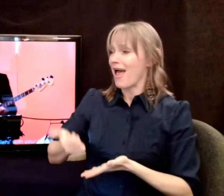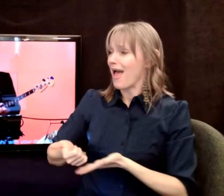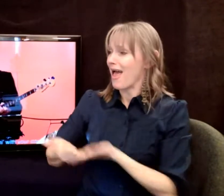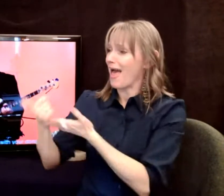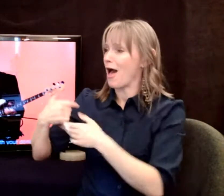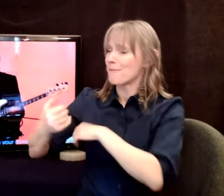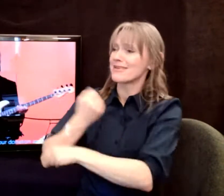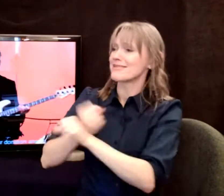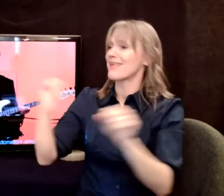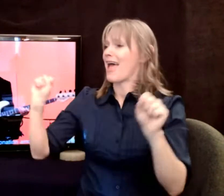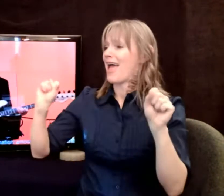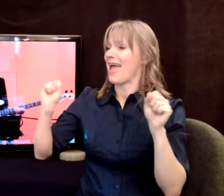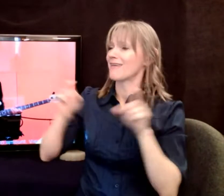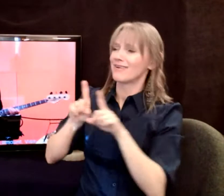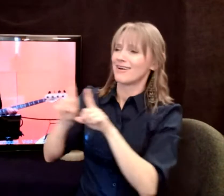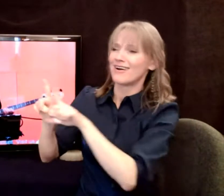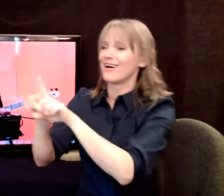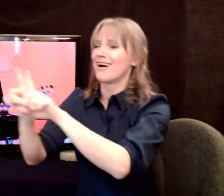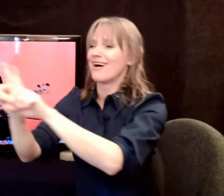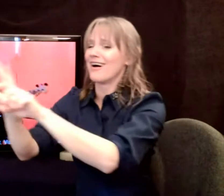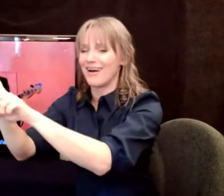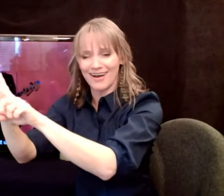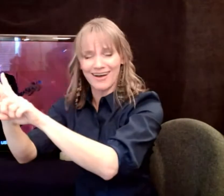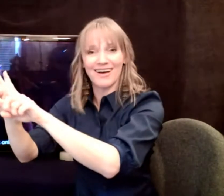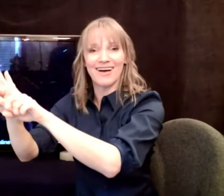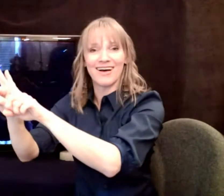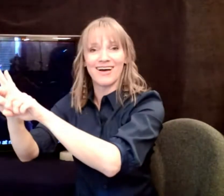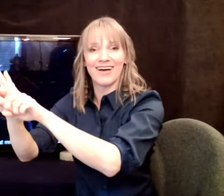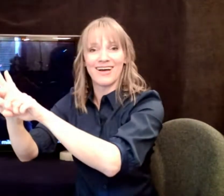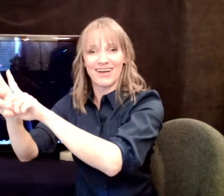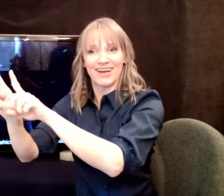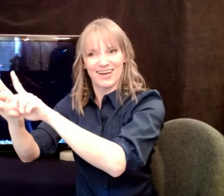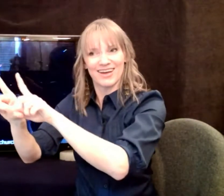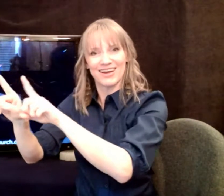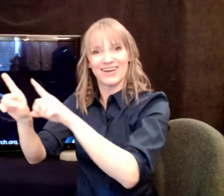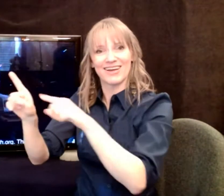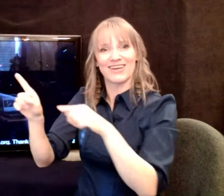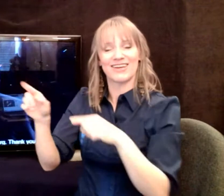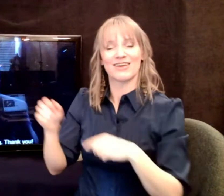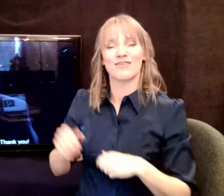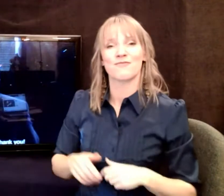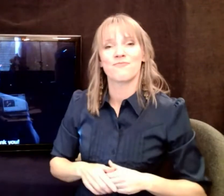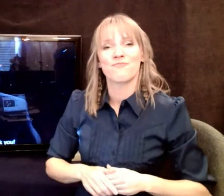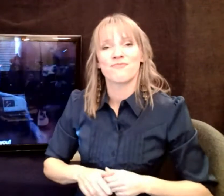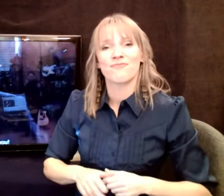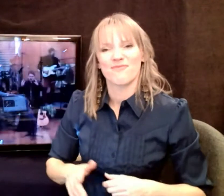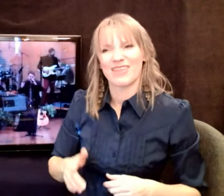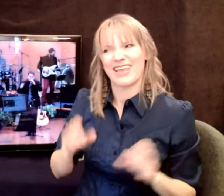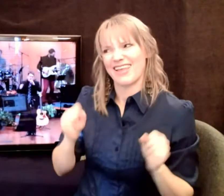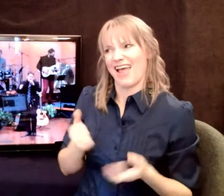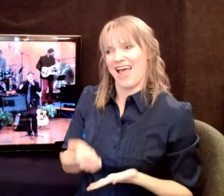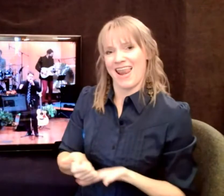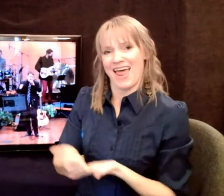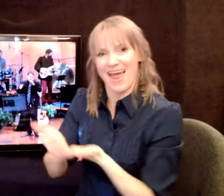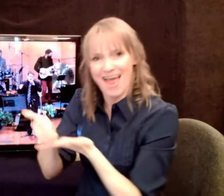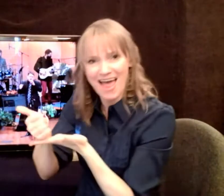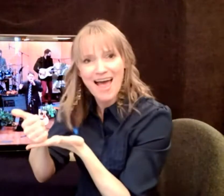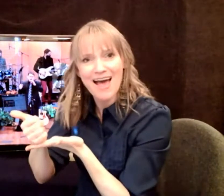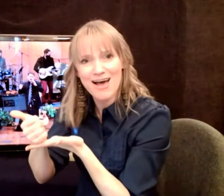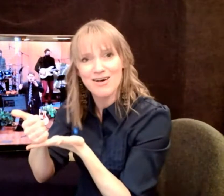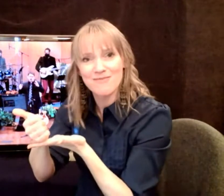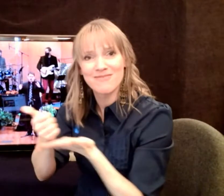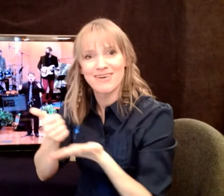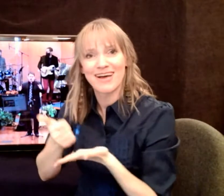out of this place. Someone you can lend and turn